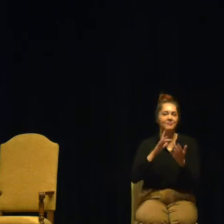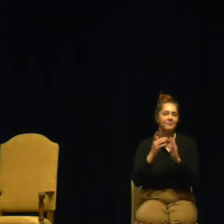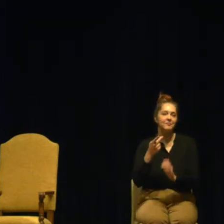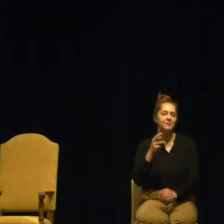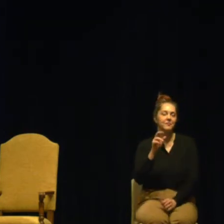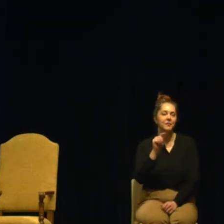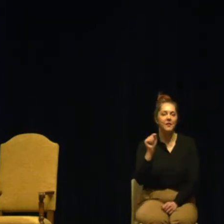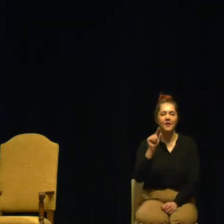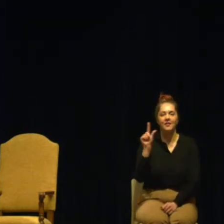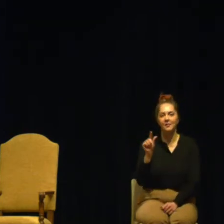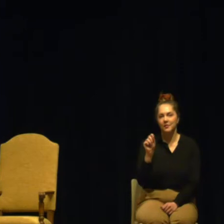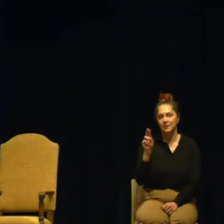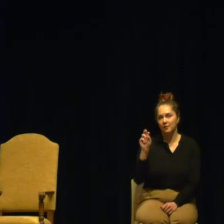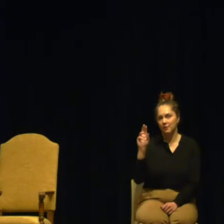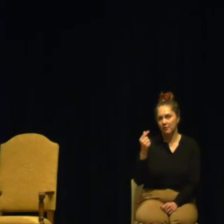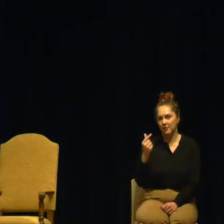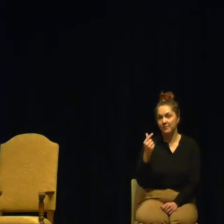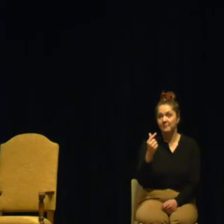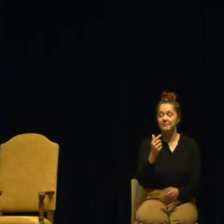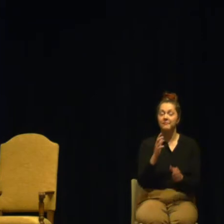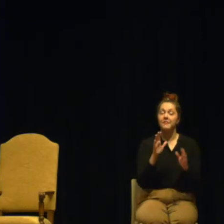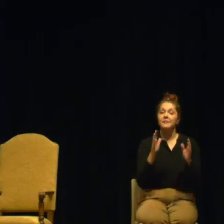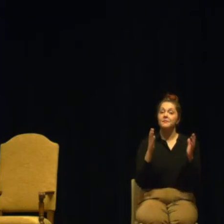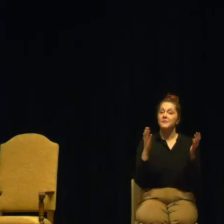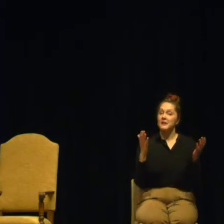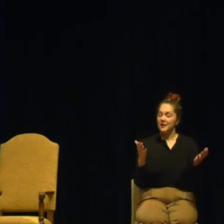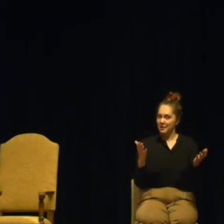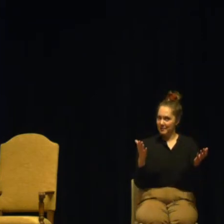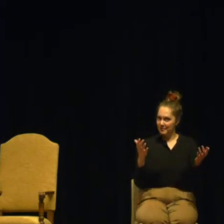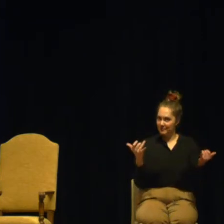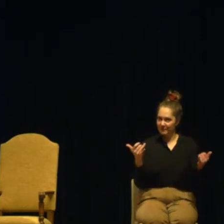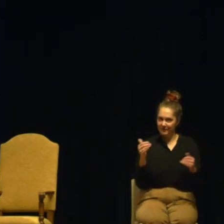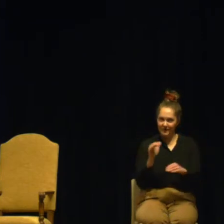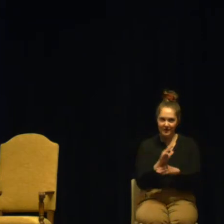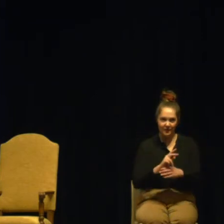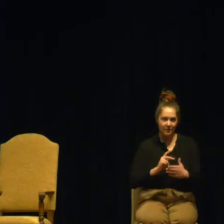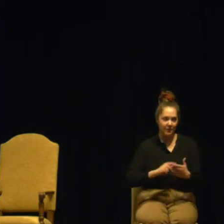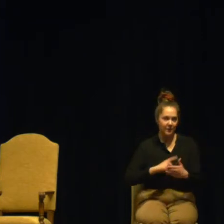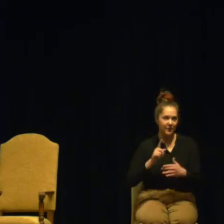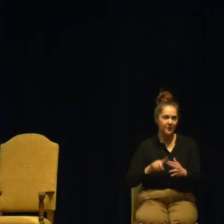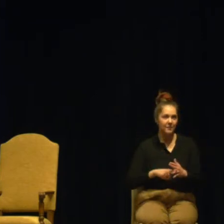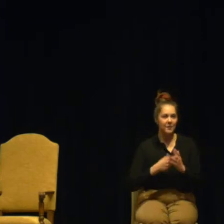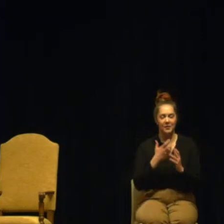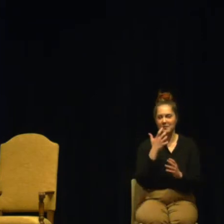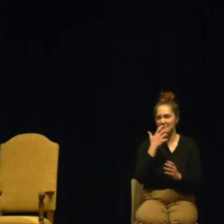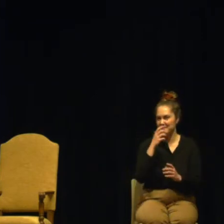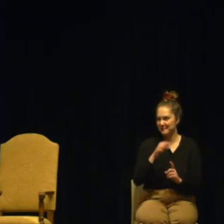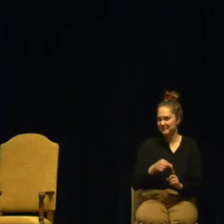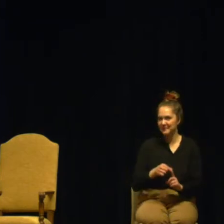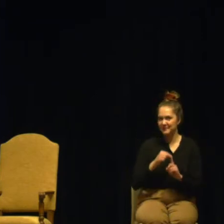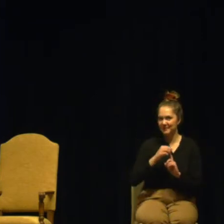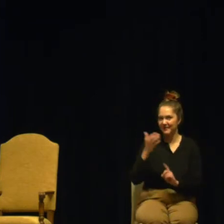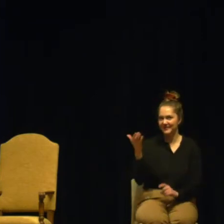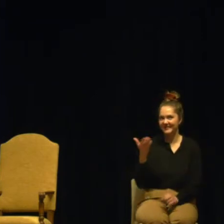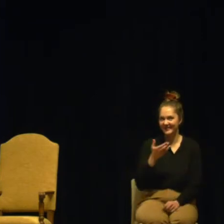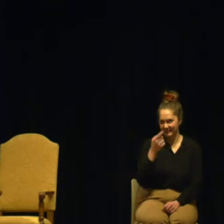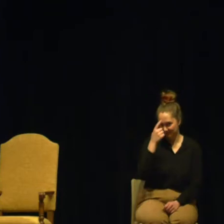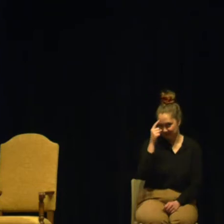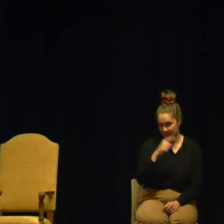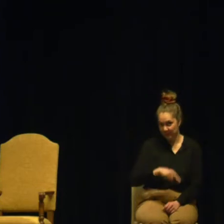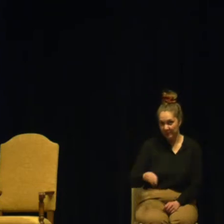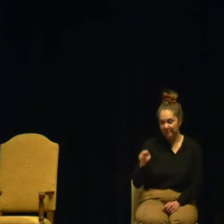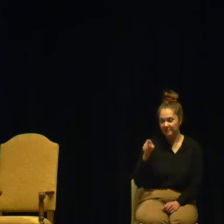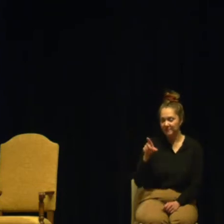prattlibrary.org. Now, to get tonight's program started, boy, do we have a special guest for you. She and